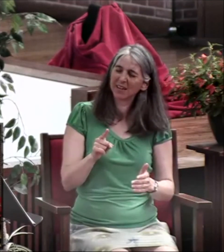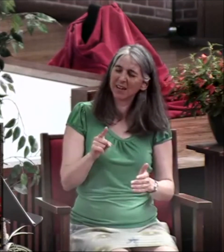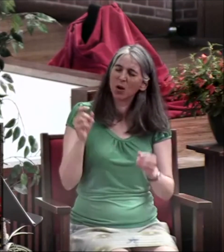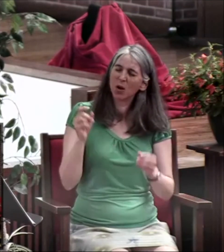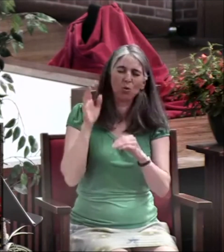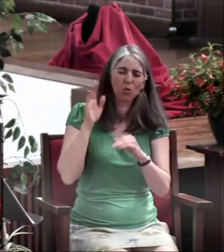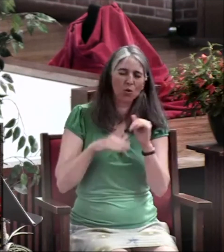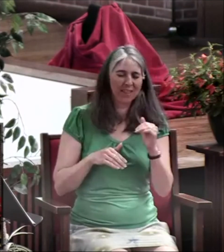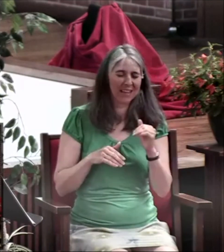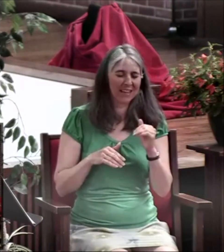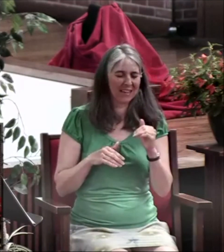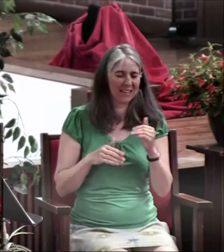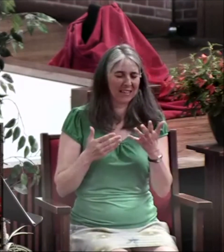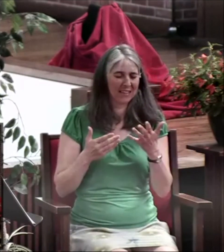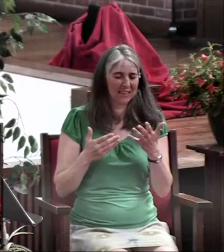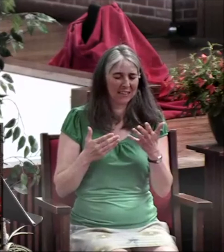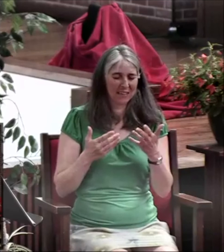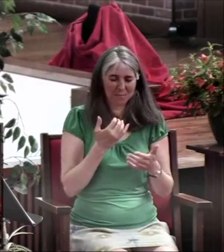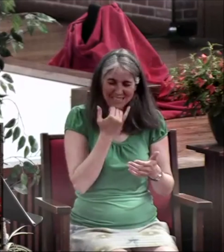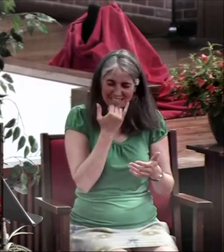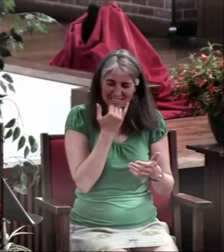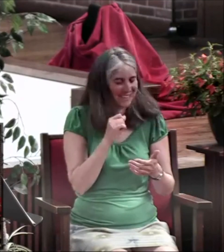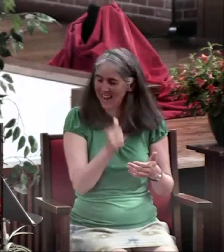more than coincidental that this man named John